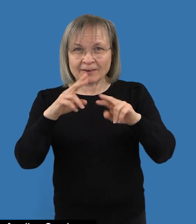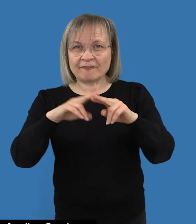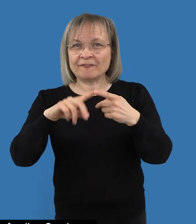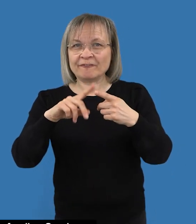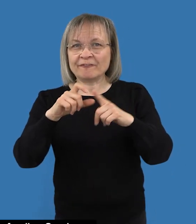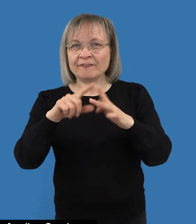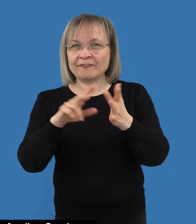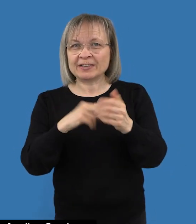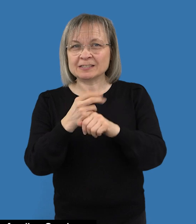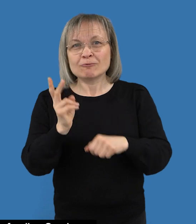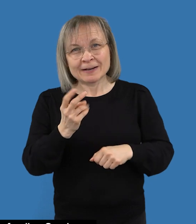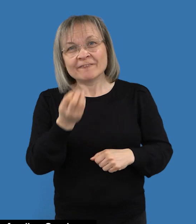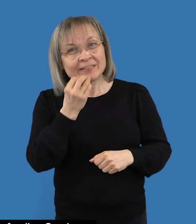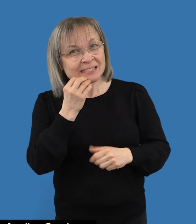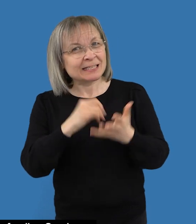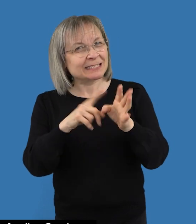Refeeding syndrome.